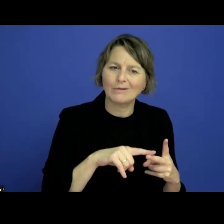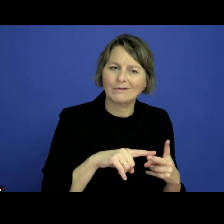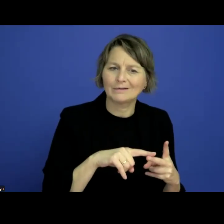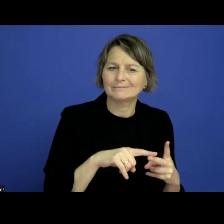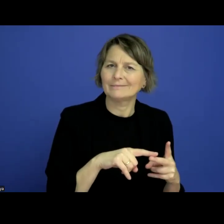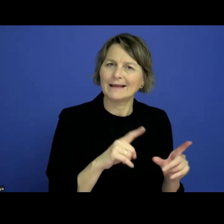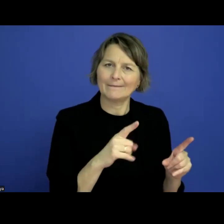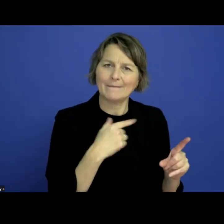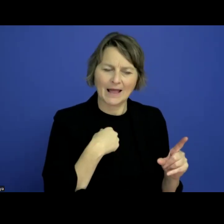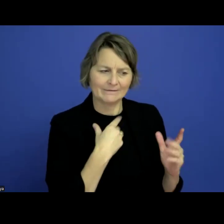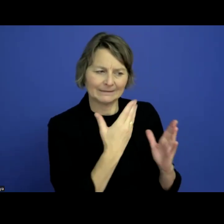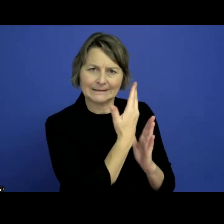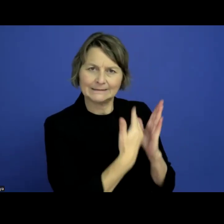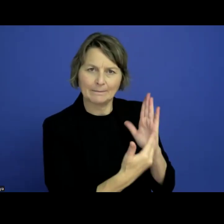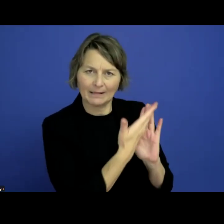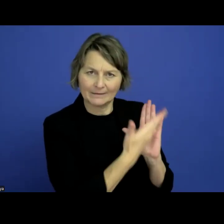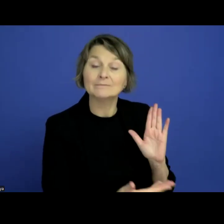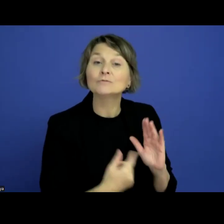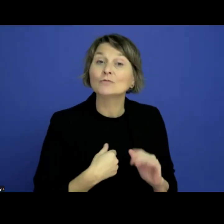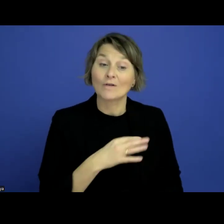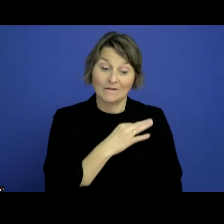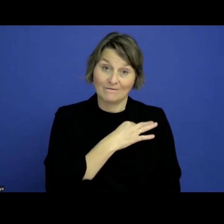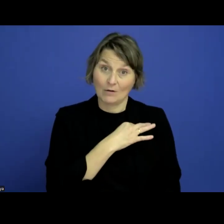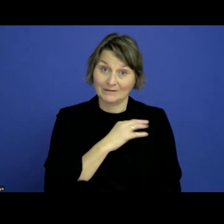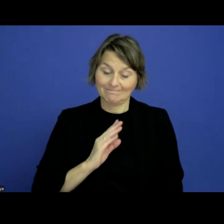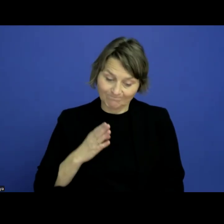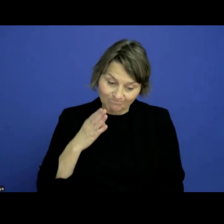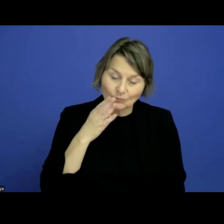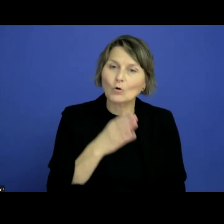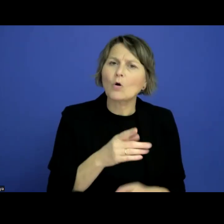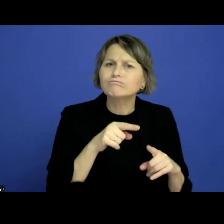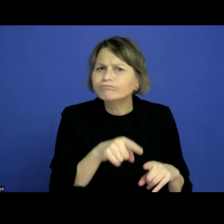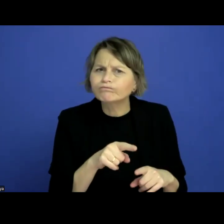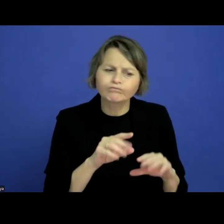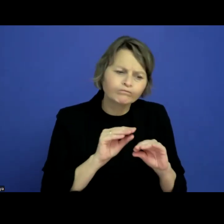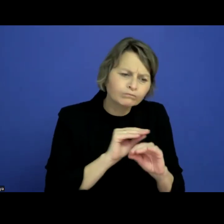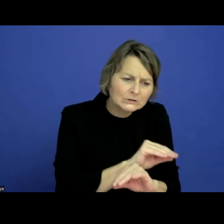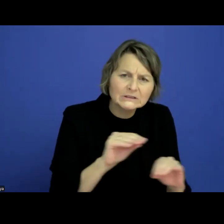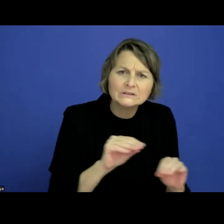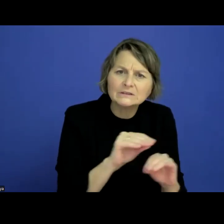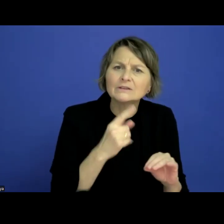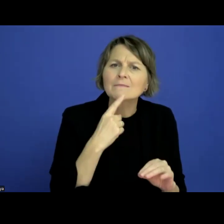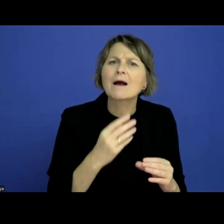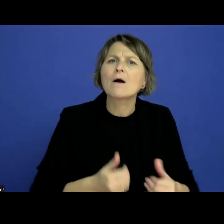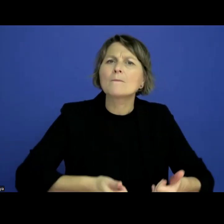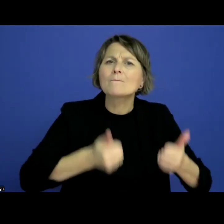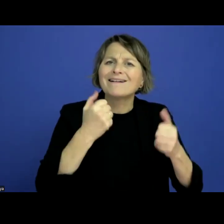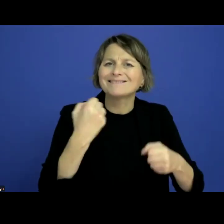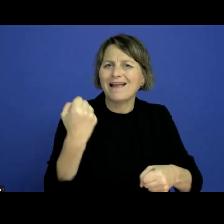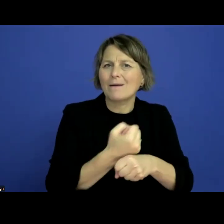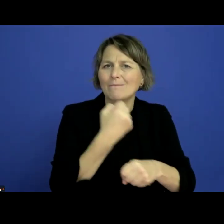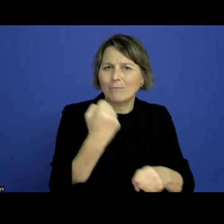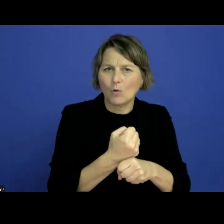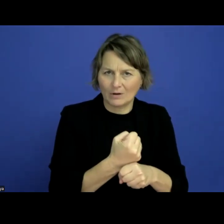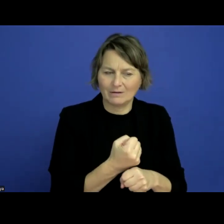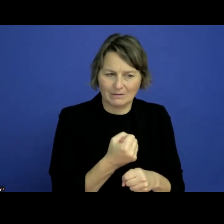volunteers ran workshops and classes also on employability, to the group of